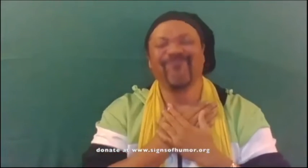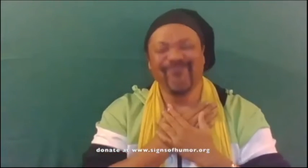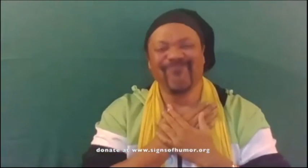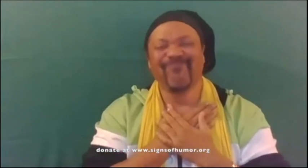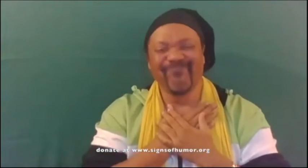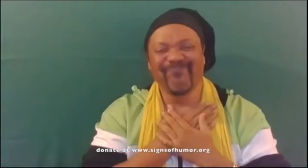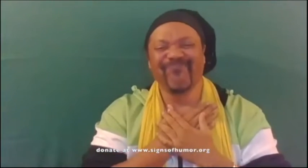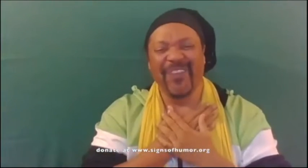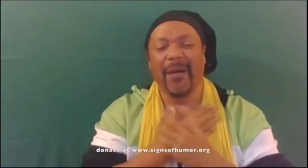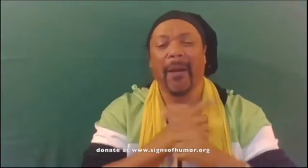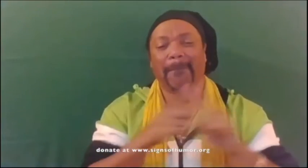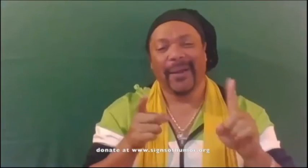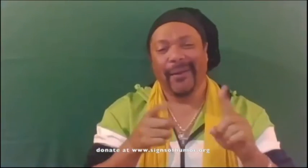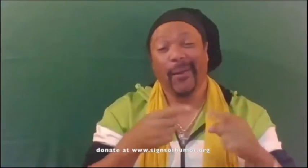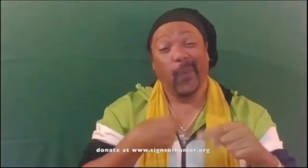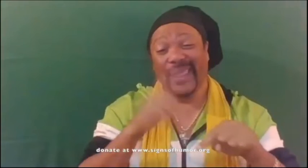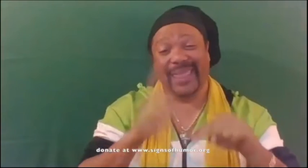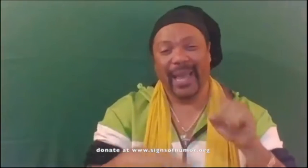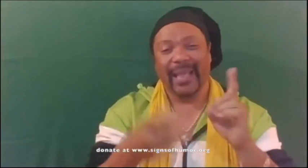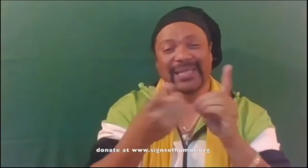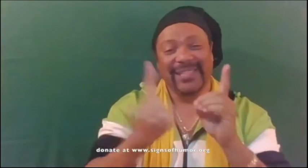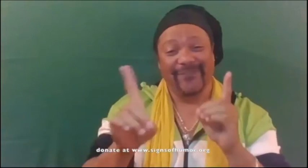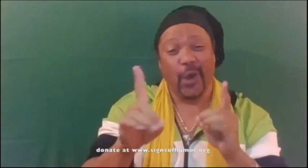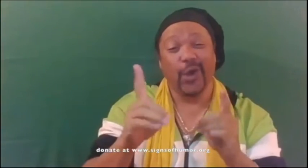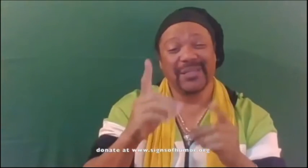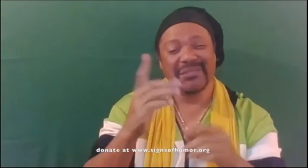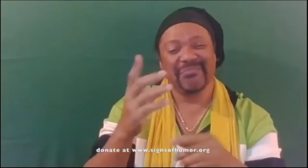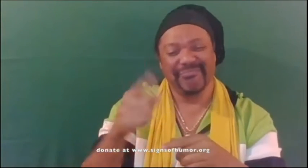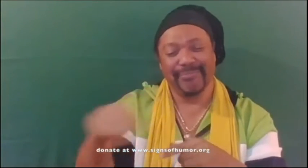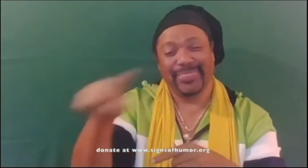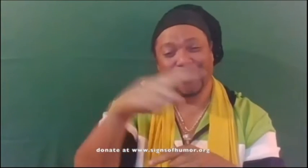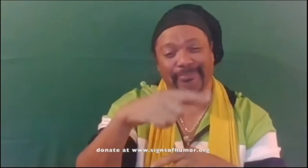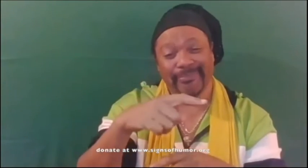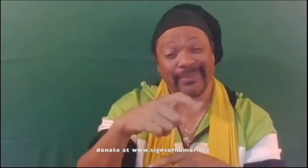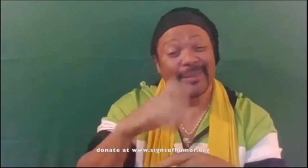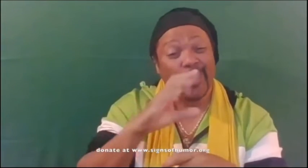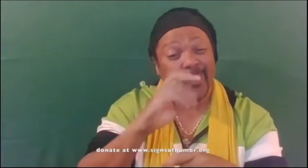Interpreters, I love them, I do. However, it's just that we can't divorce y'all.